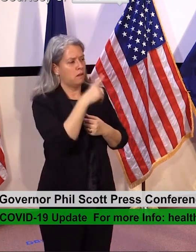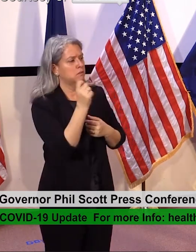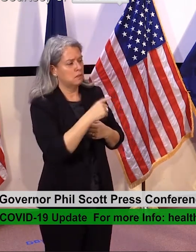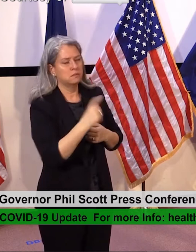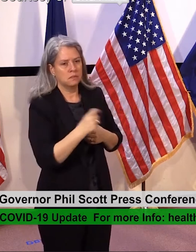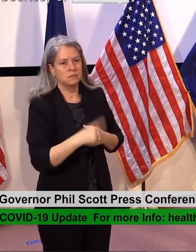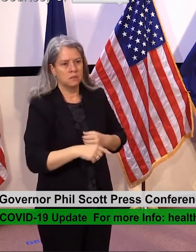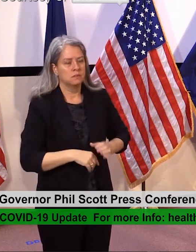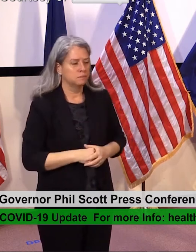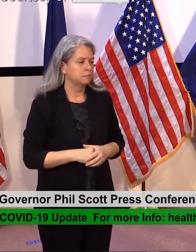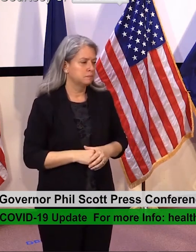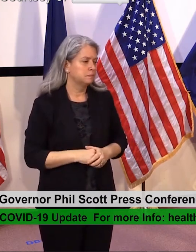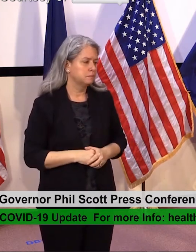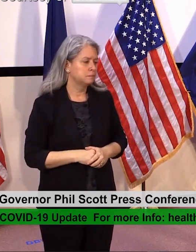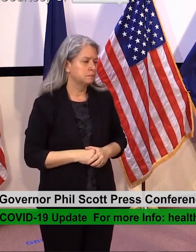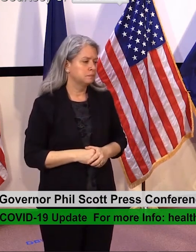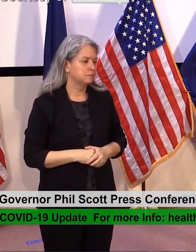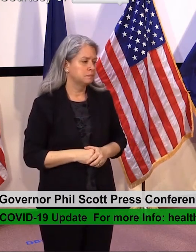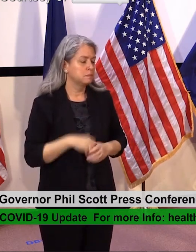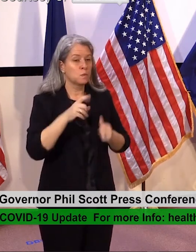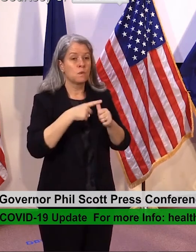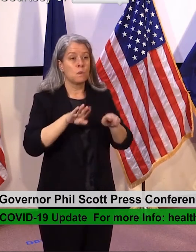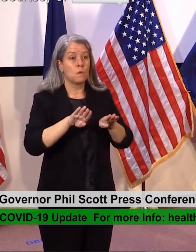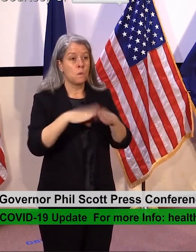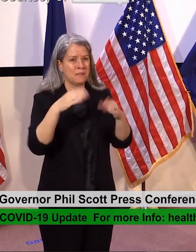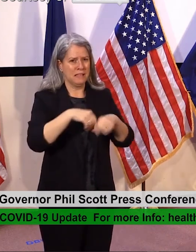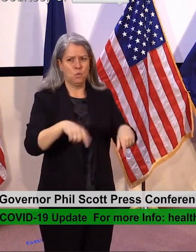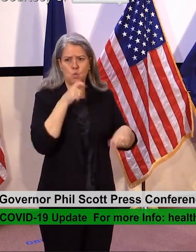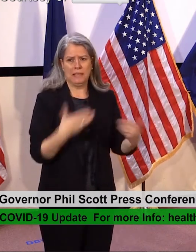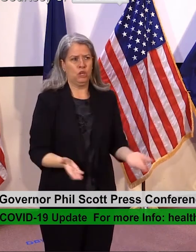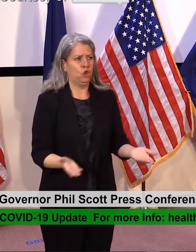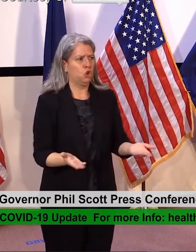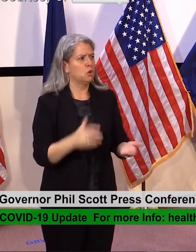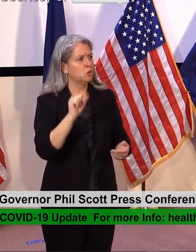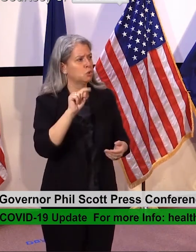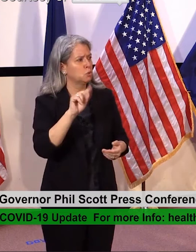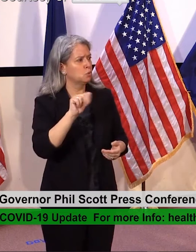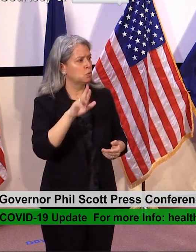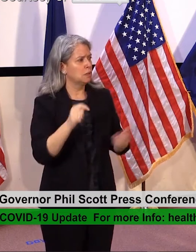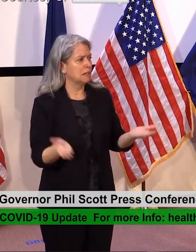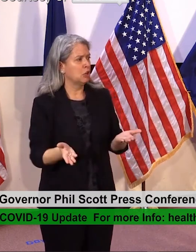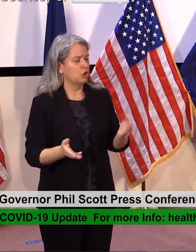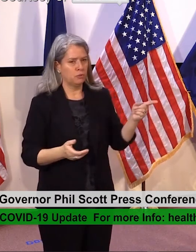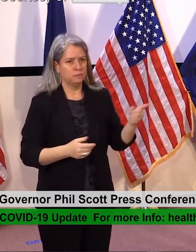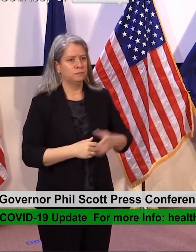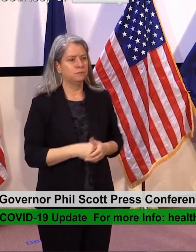get these folks on the stage back to work. We'll start in the room with Stuart.